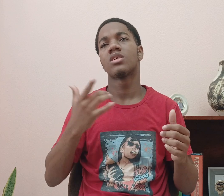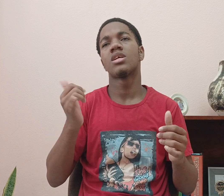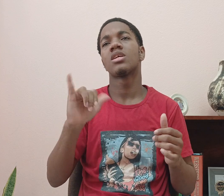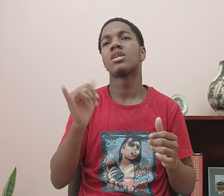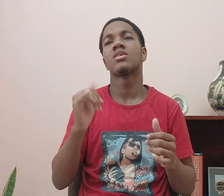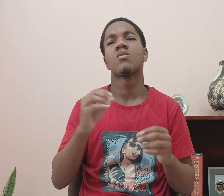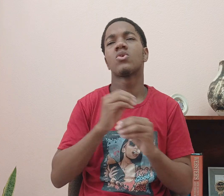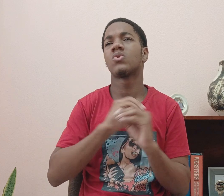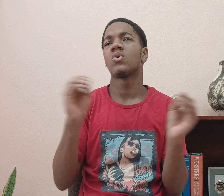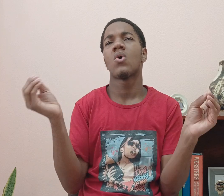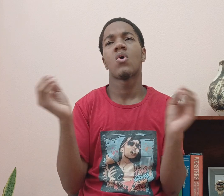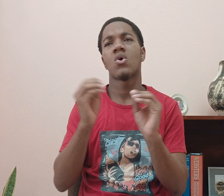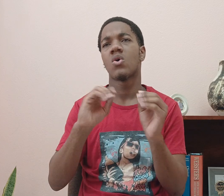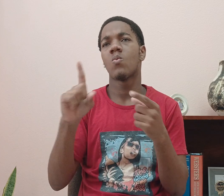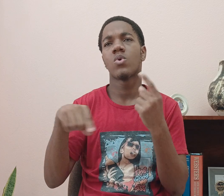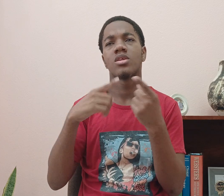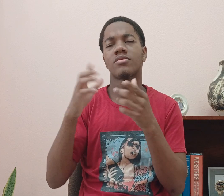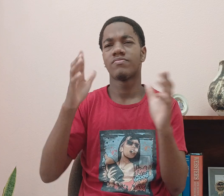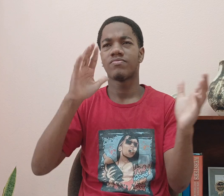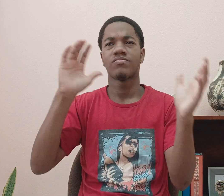glory and grace.